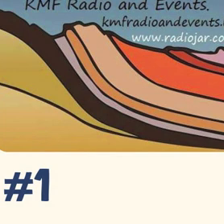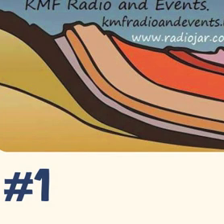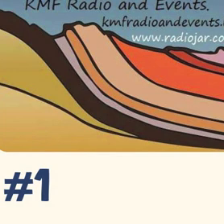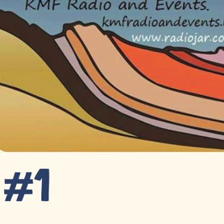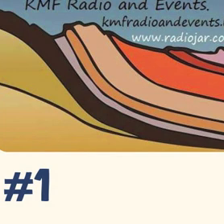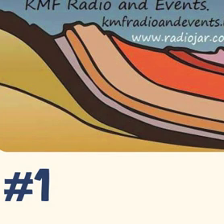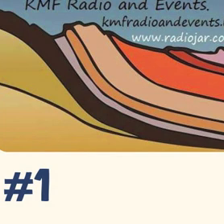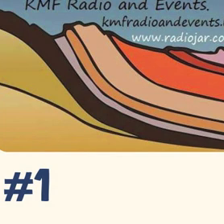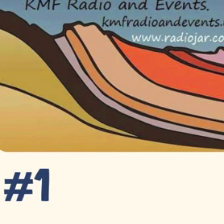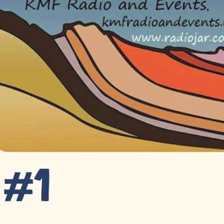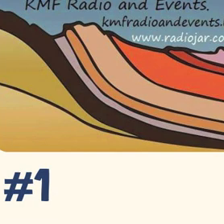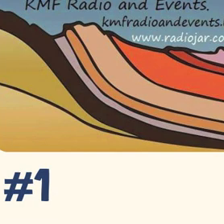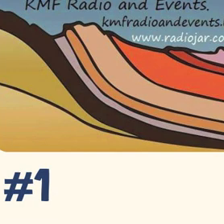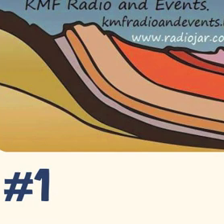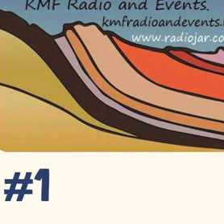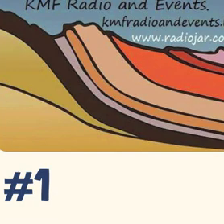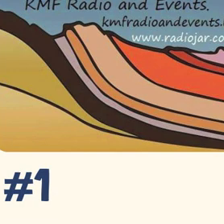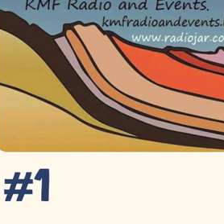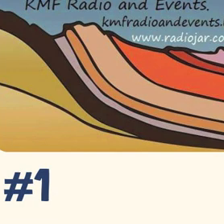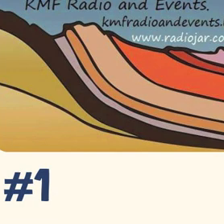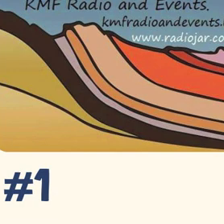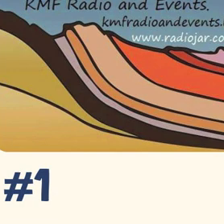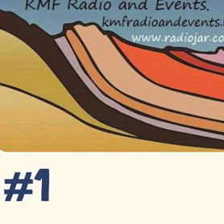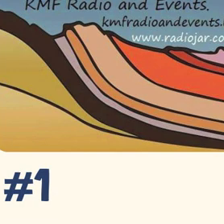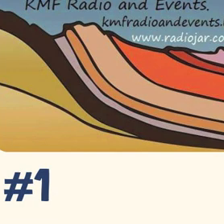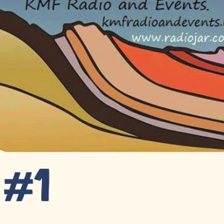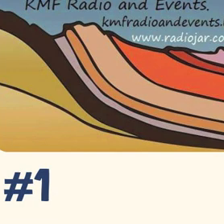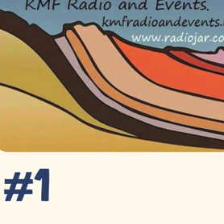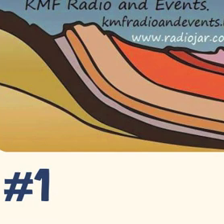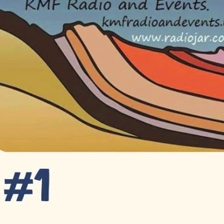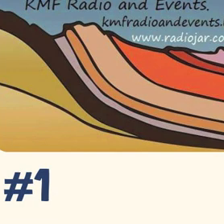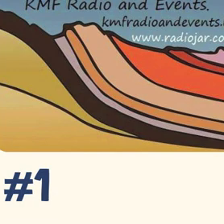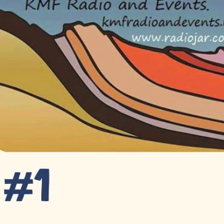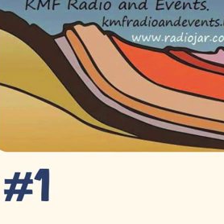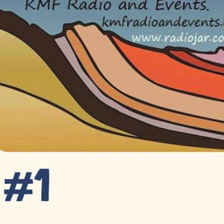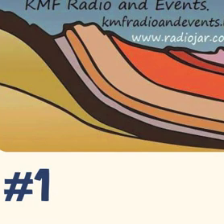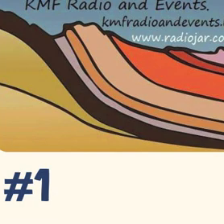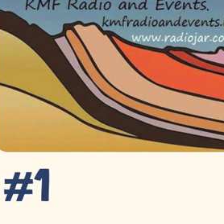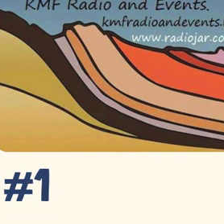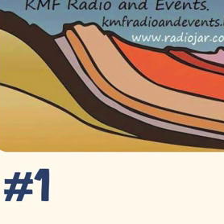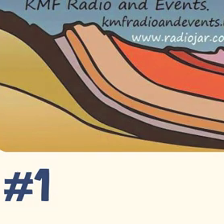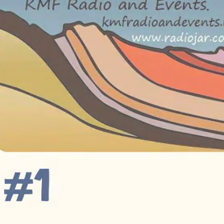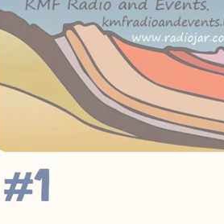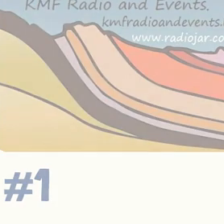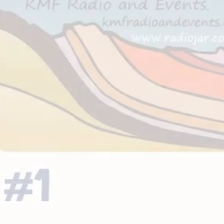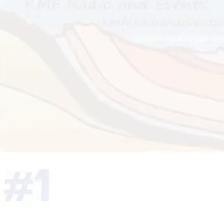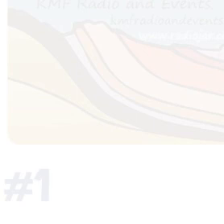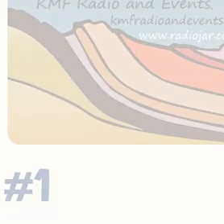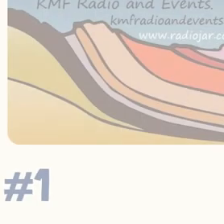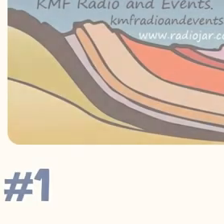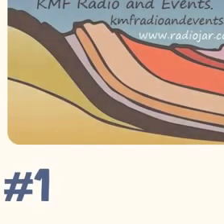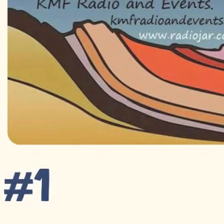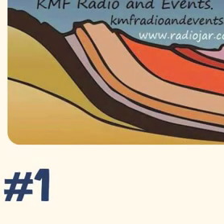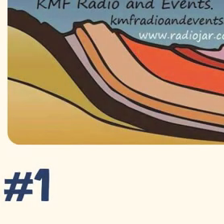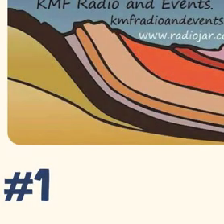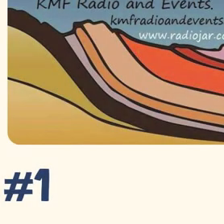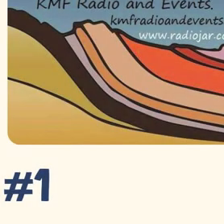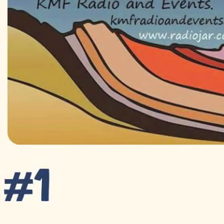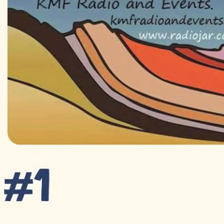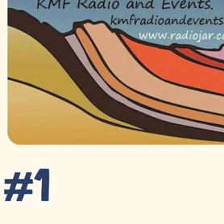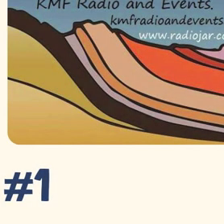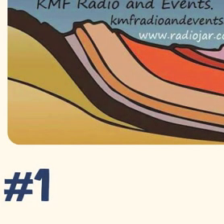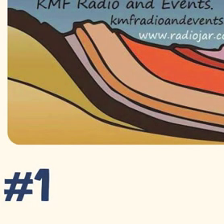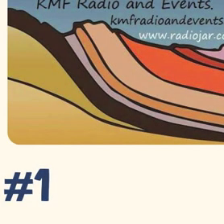about the disability is I can't read and I have